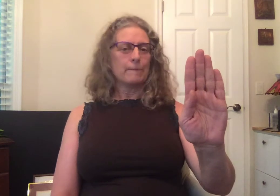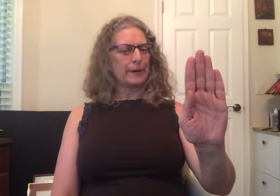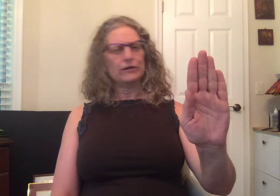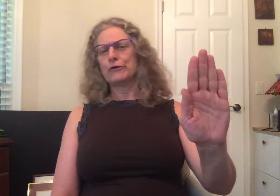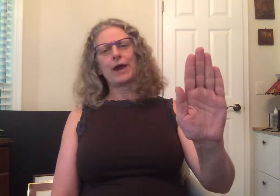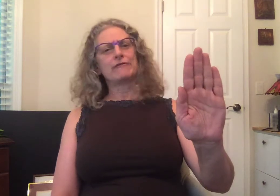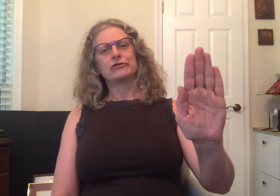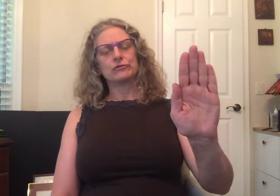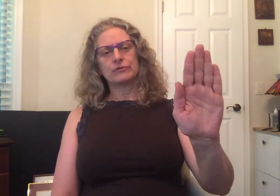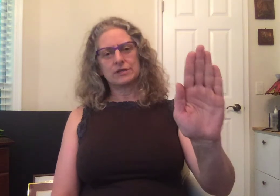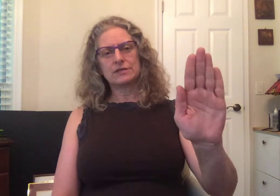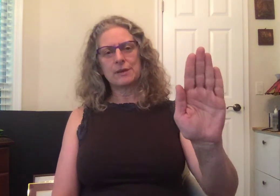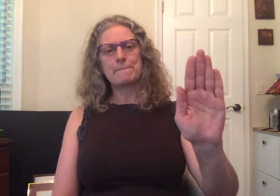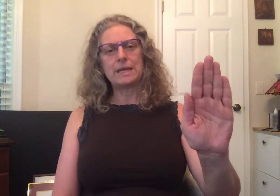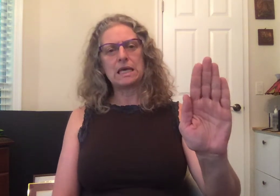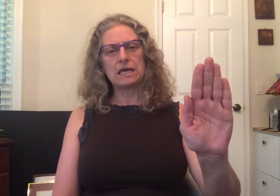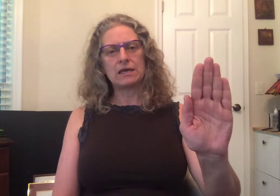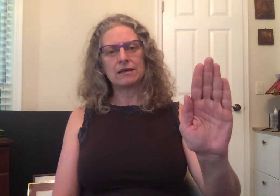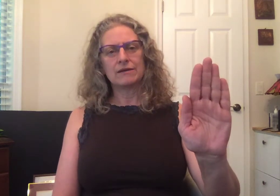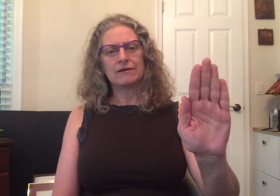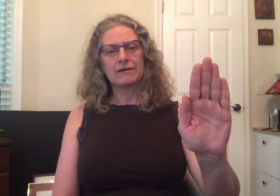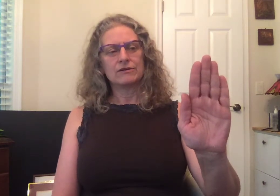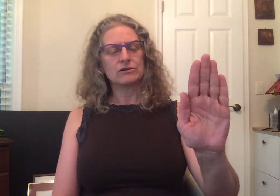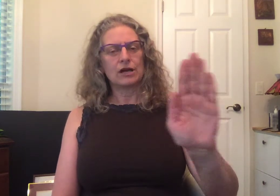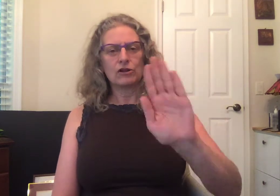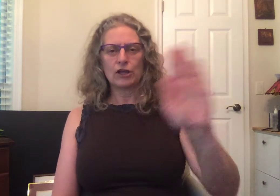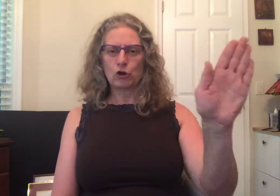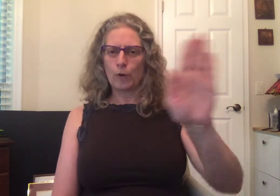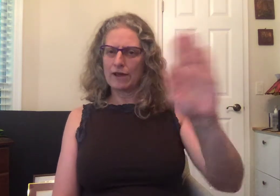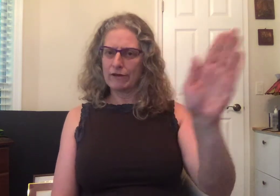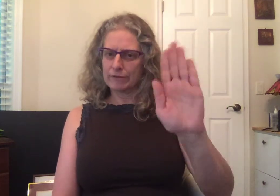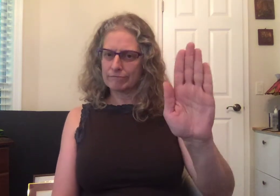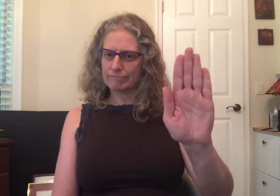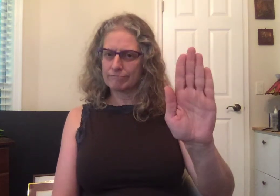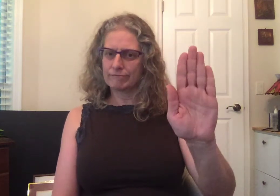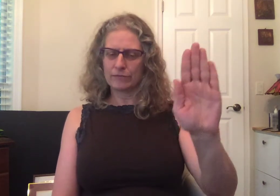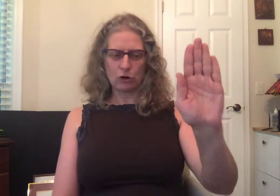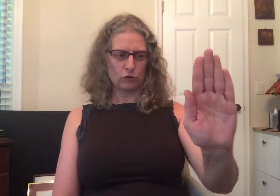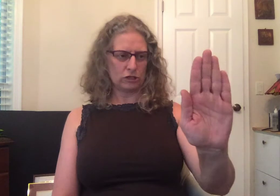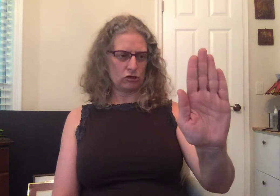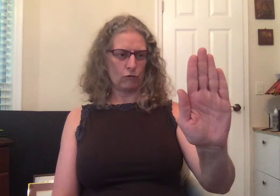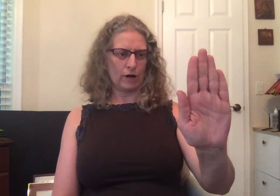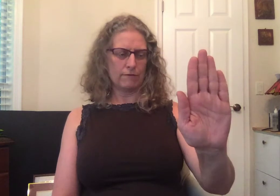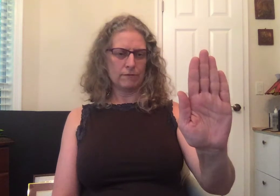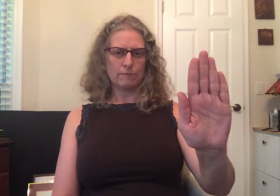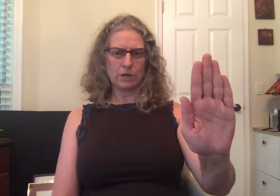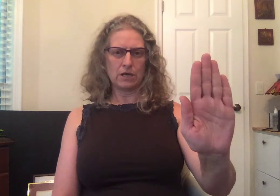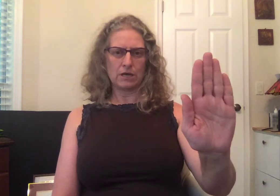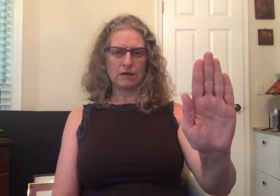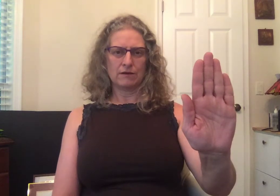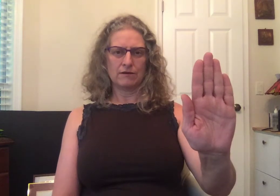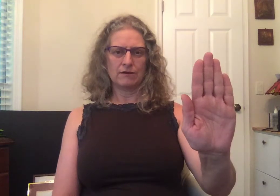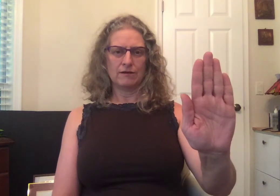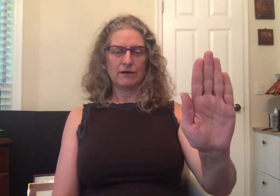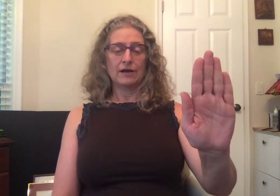you don't have to. This is a B. It's kind of like you're waving. Hold it still. Ready? B. And